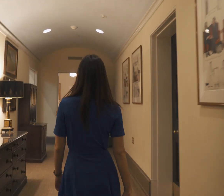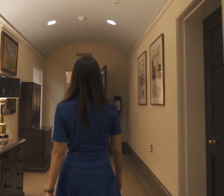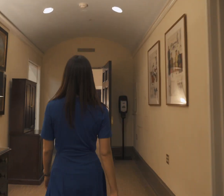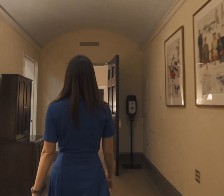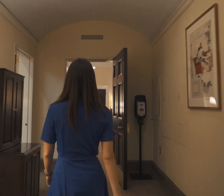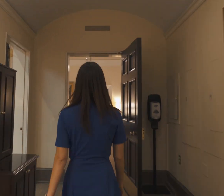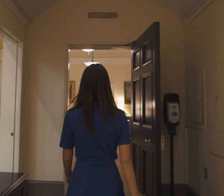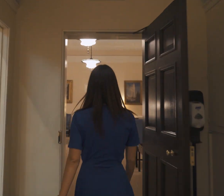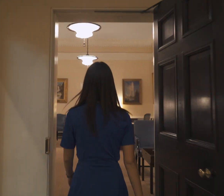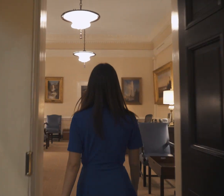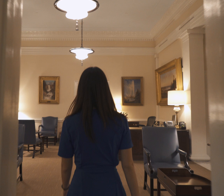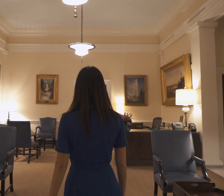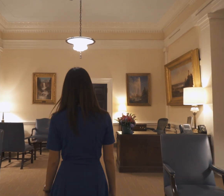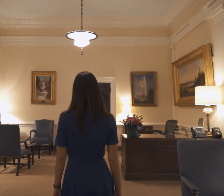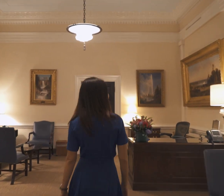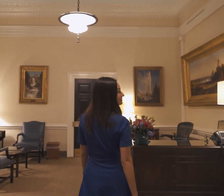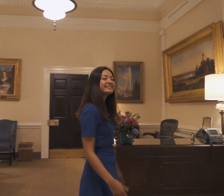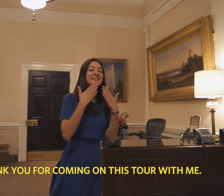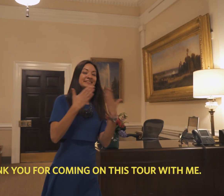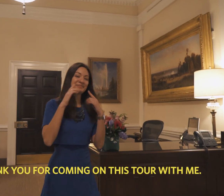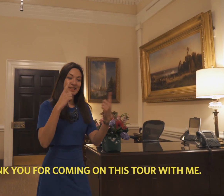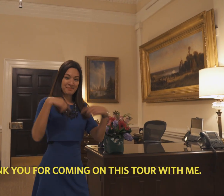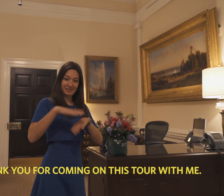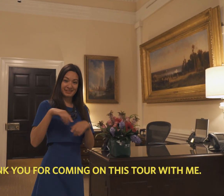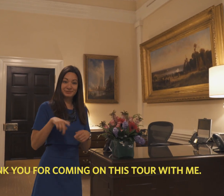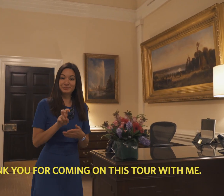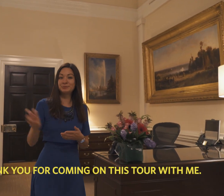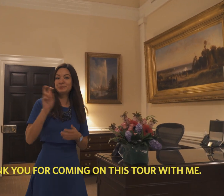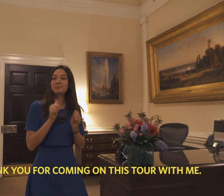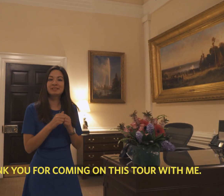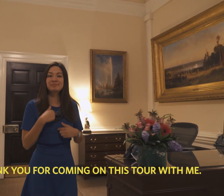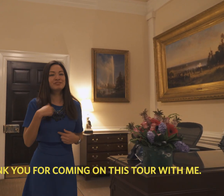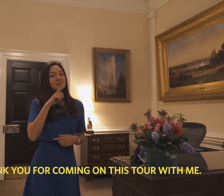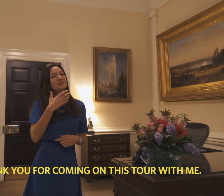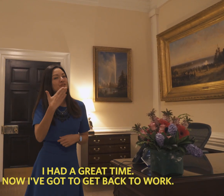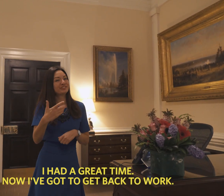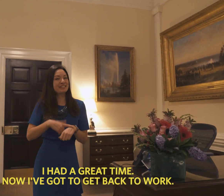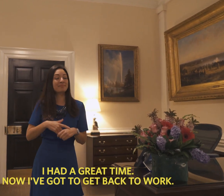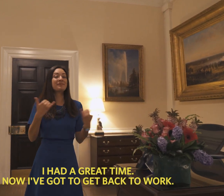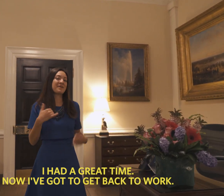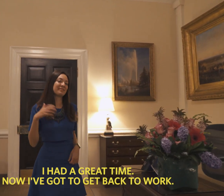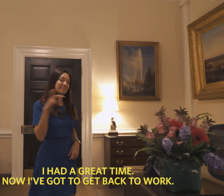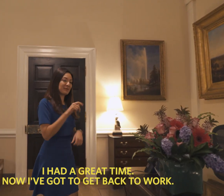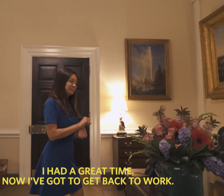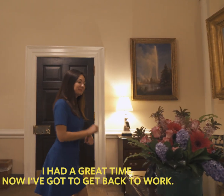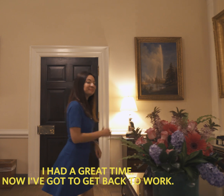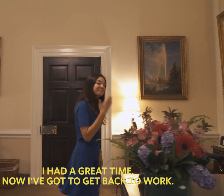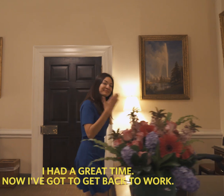light-colored rug just in front of the President's desk. Thank you for coming on this tour with me. I had a great time. Now I've got to get back to